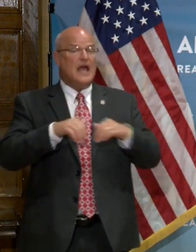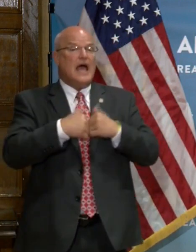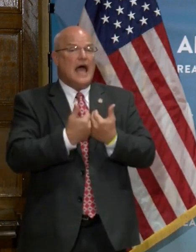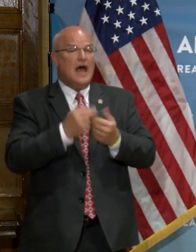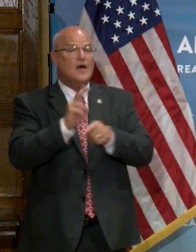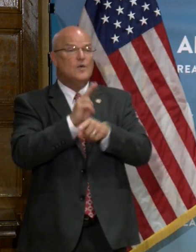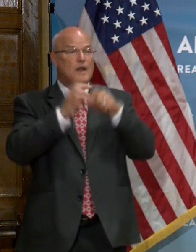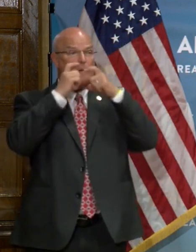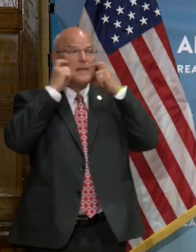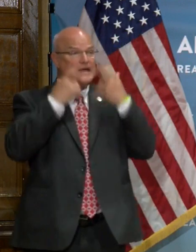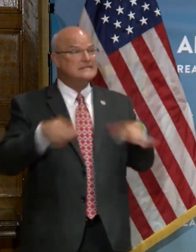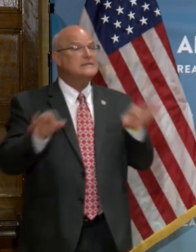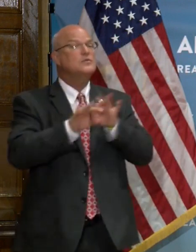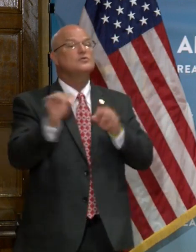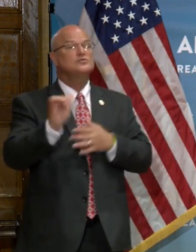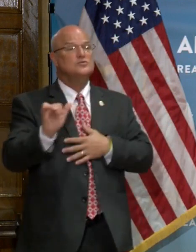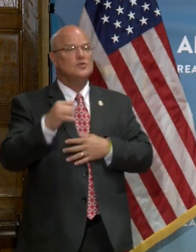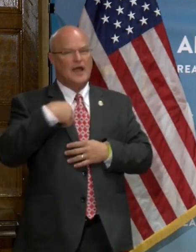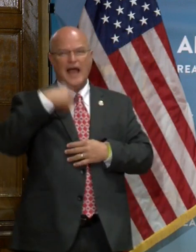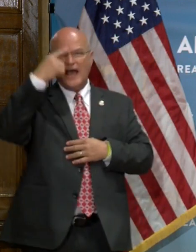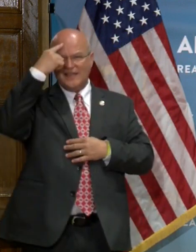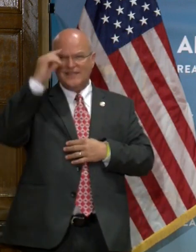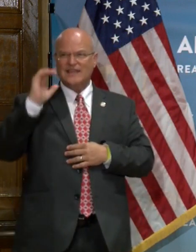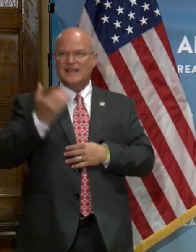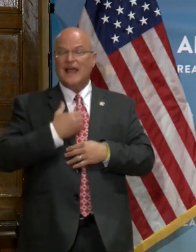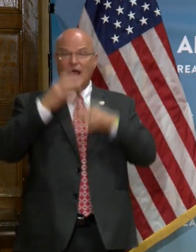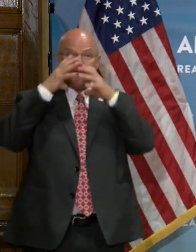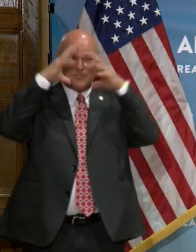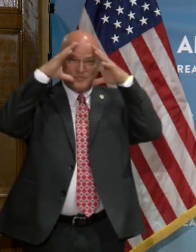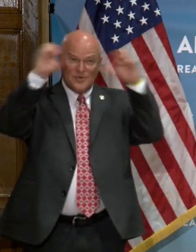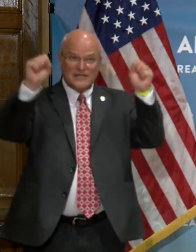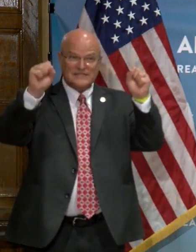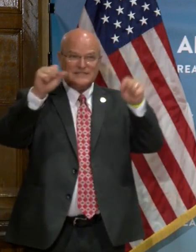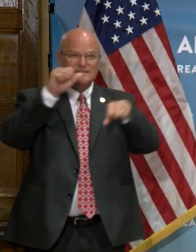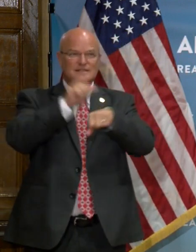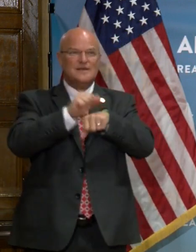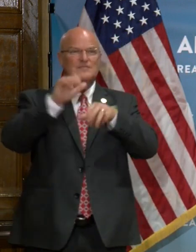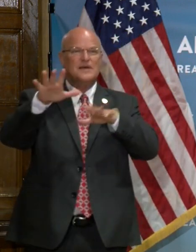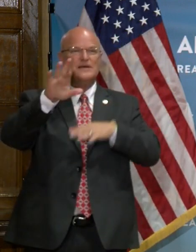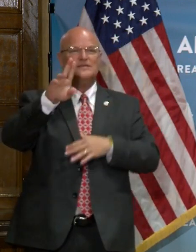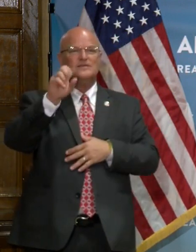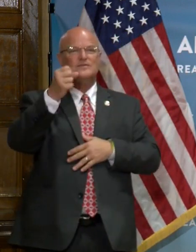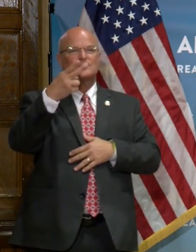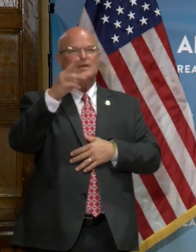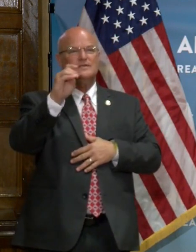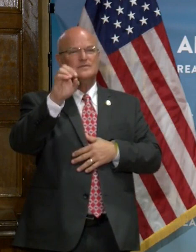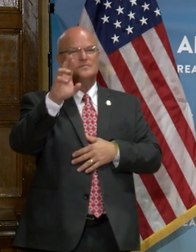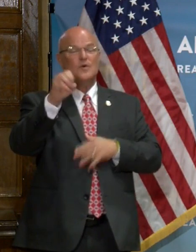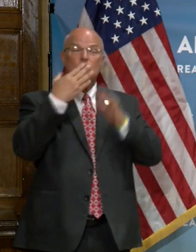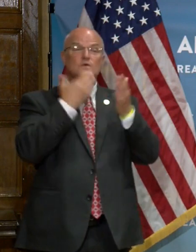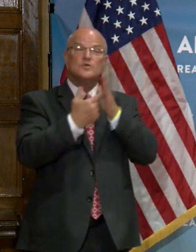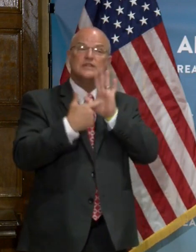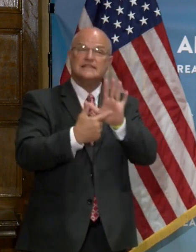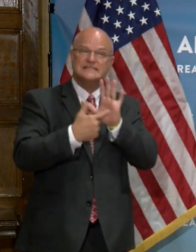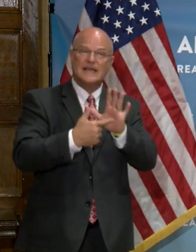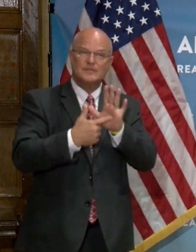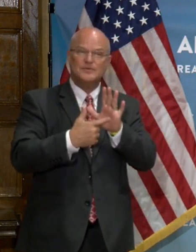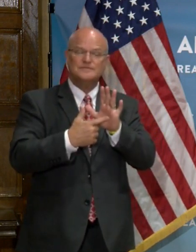wear a mask is important as well. I think our presidents on Mount Rushmore set a good example. The mask